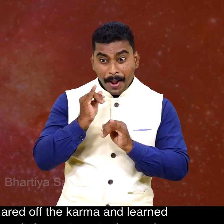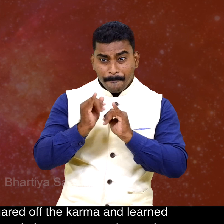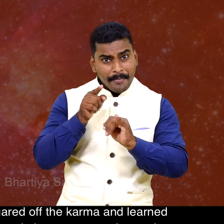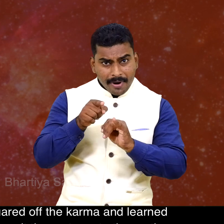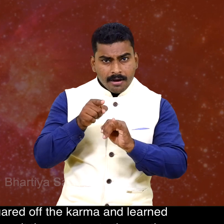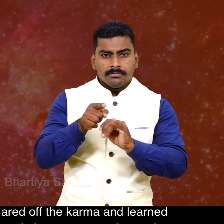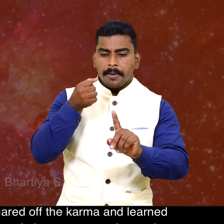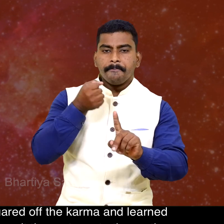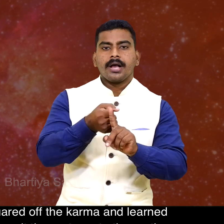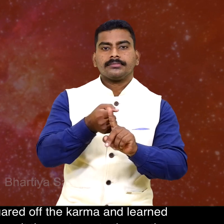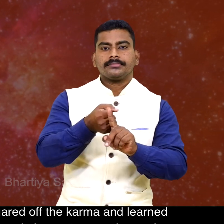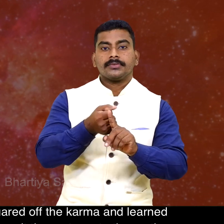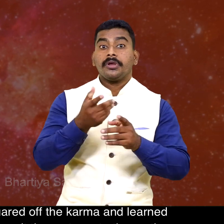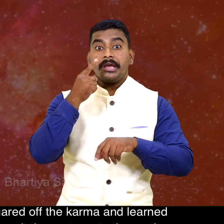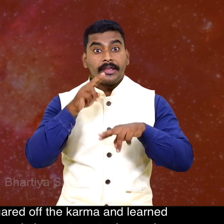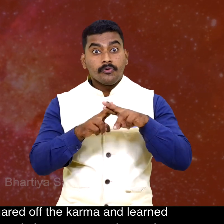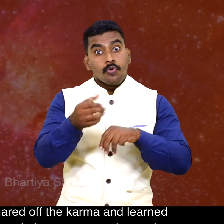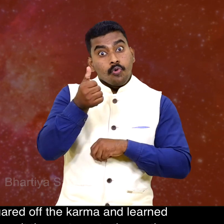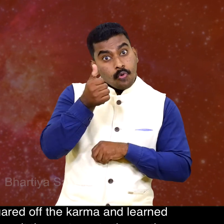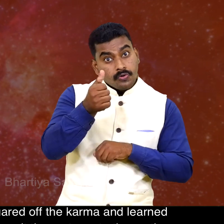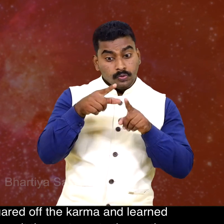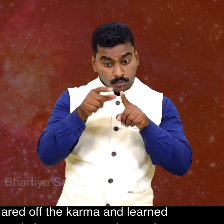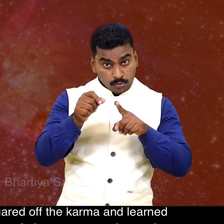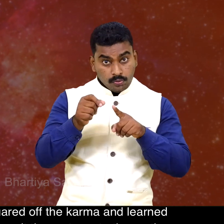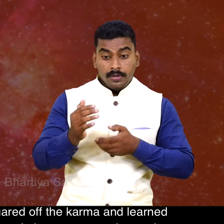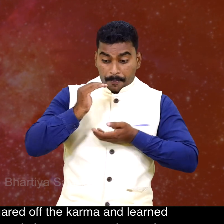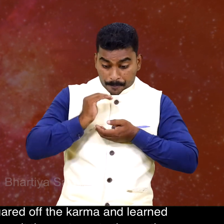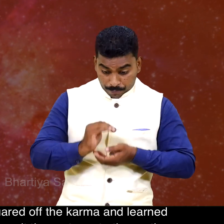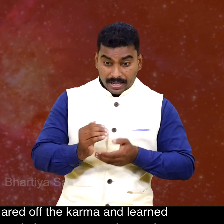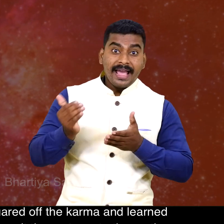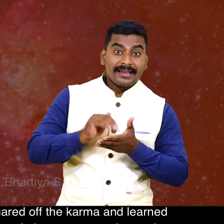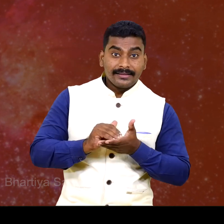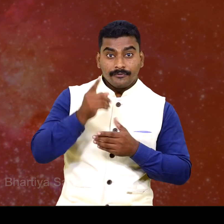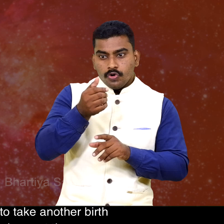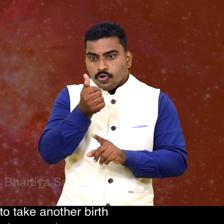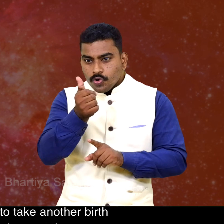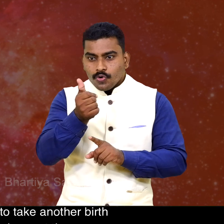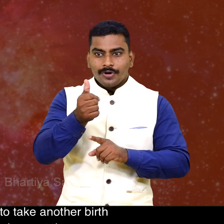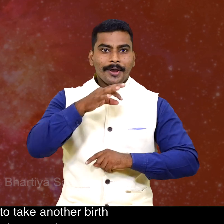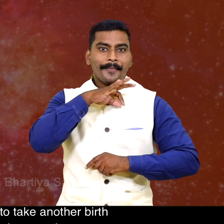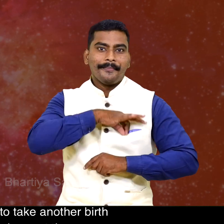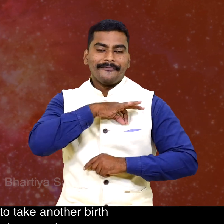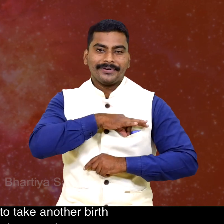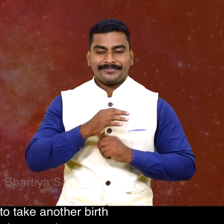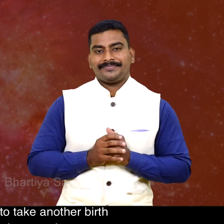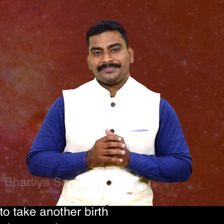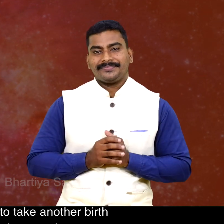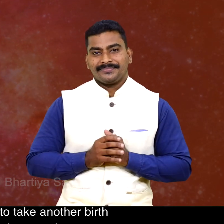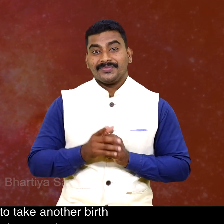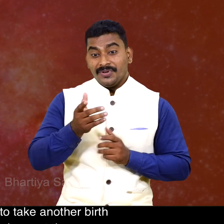and learnt new lessons, it then returns to the earth to take another birth and repeat